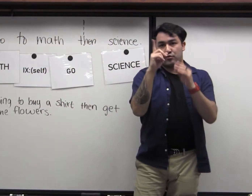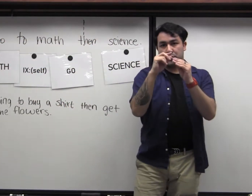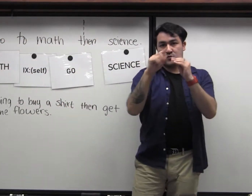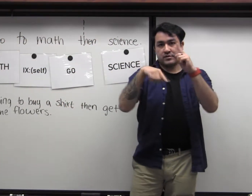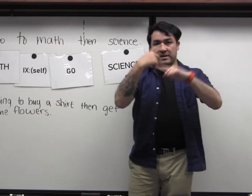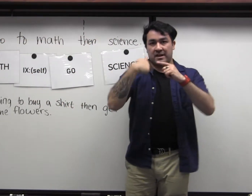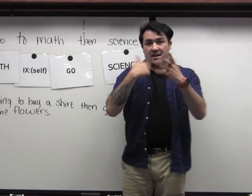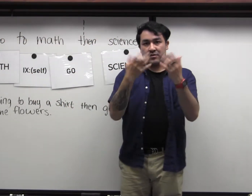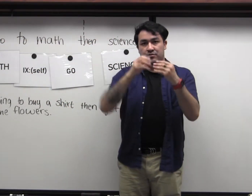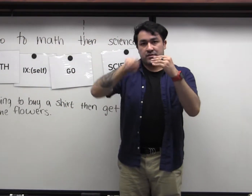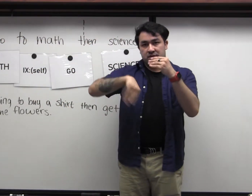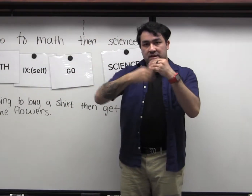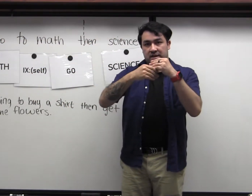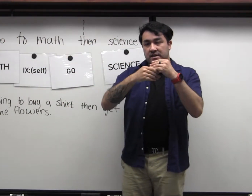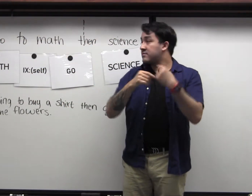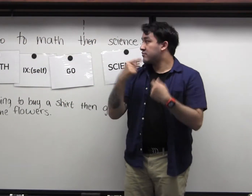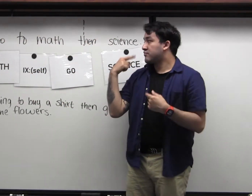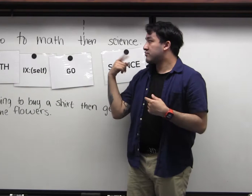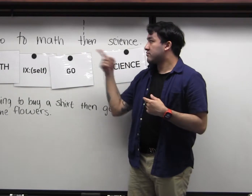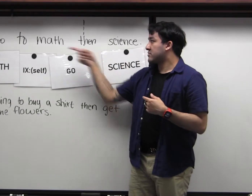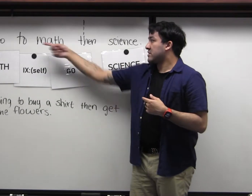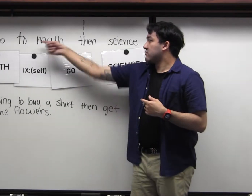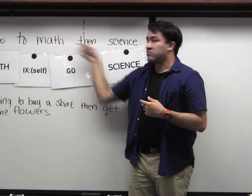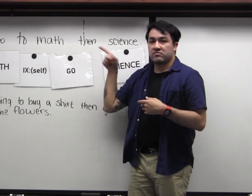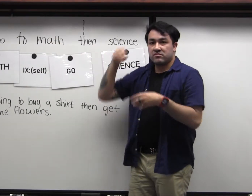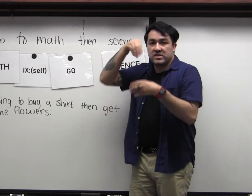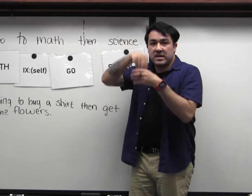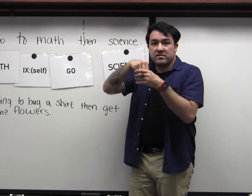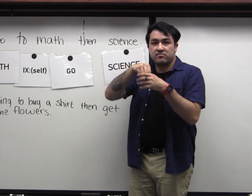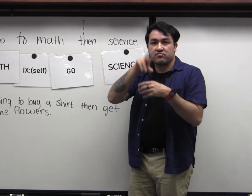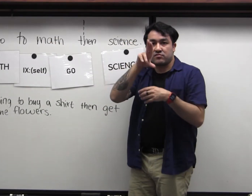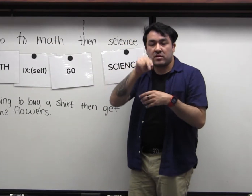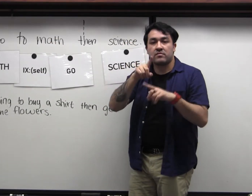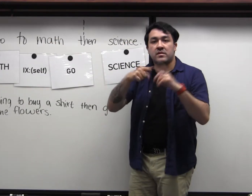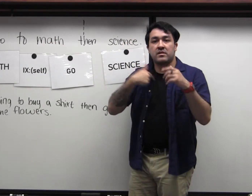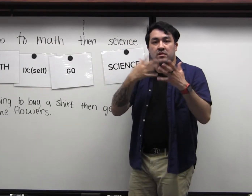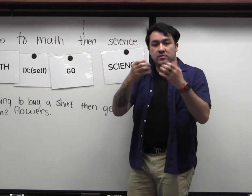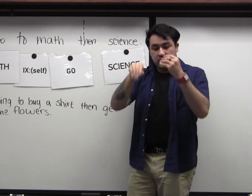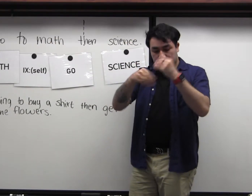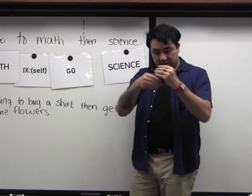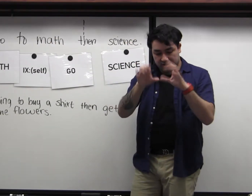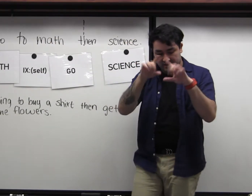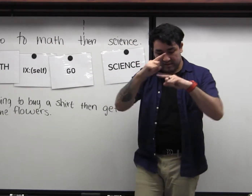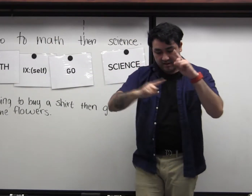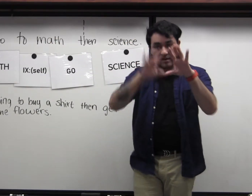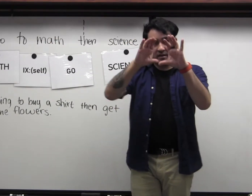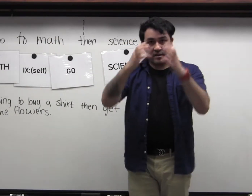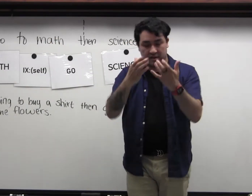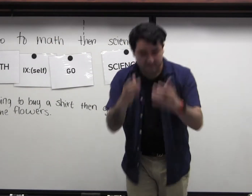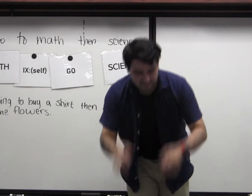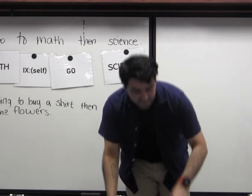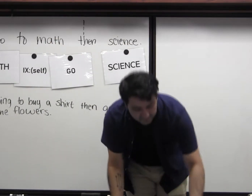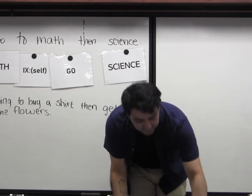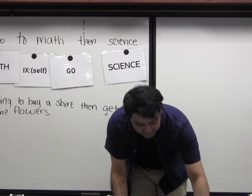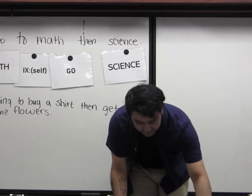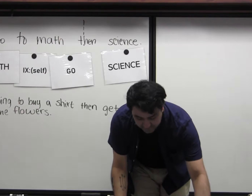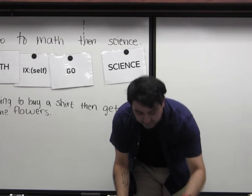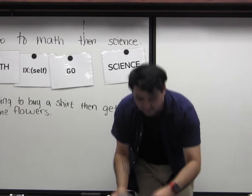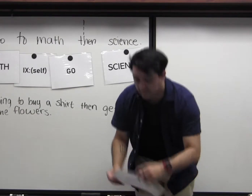topic of our sentence. And there's one more sign that I would personally add. It's not in this actual sentence, but I personally would